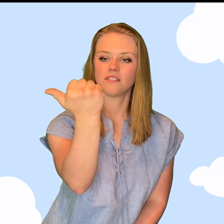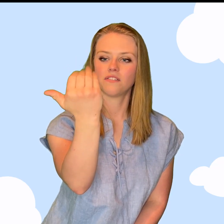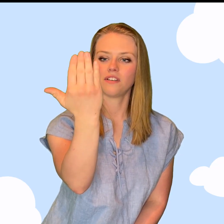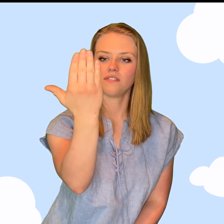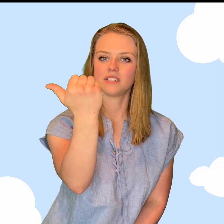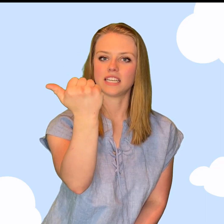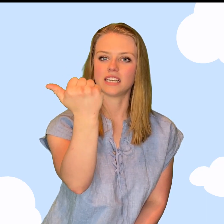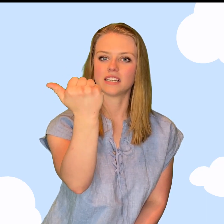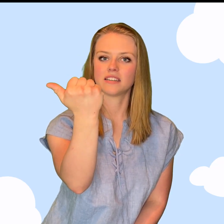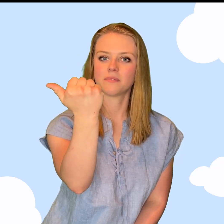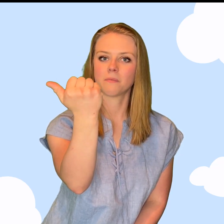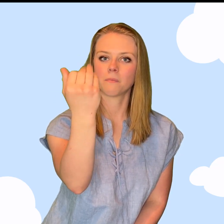15,